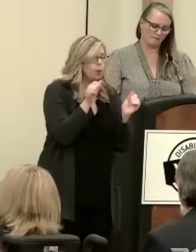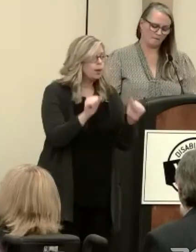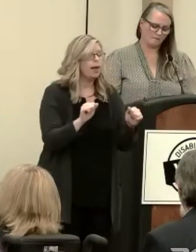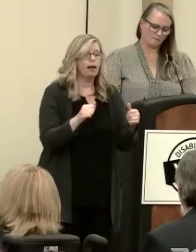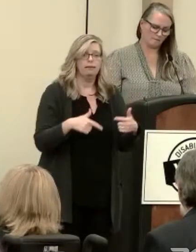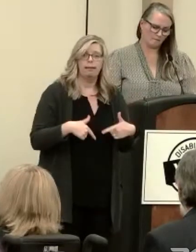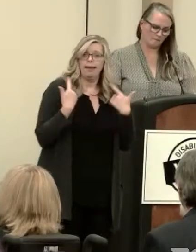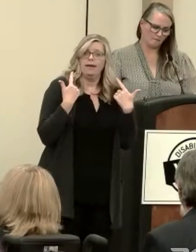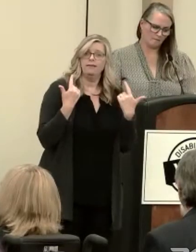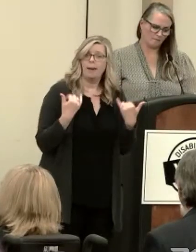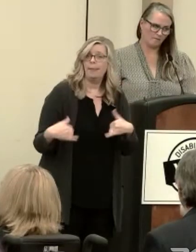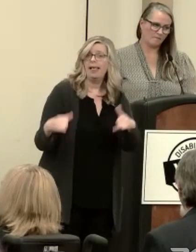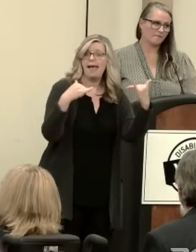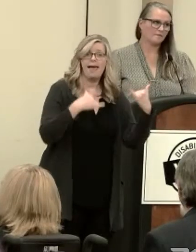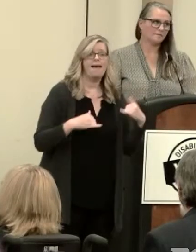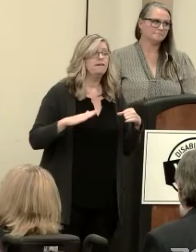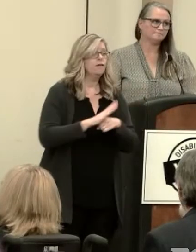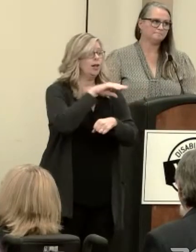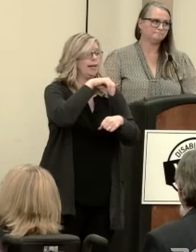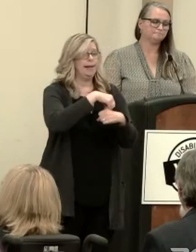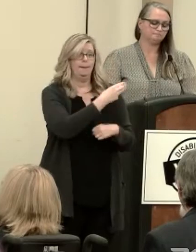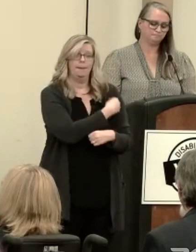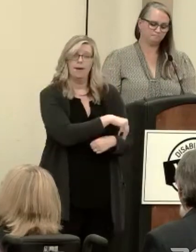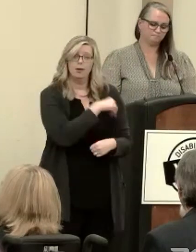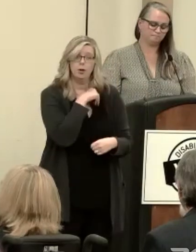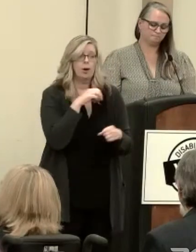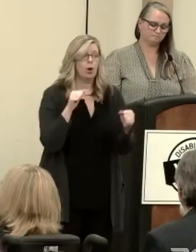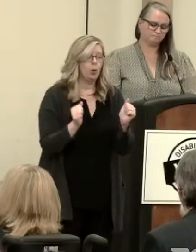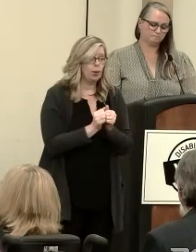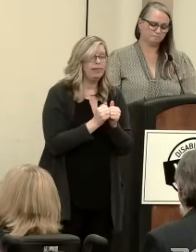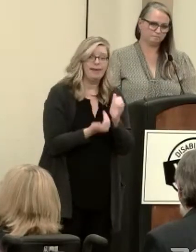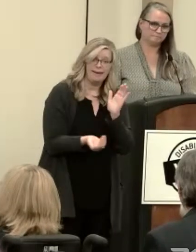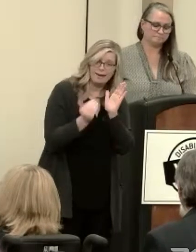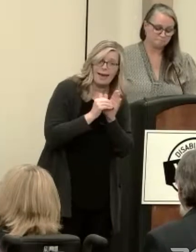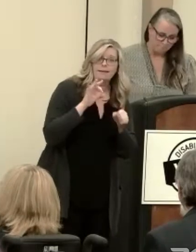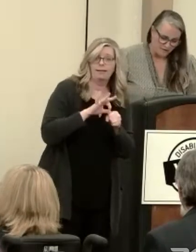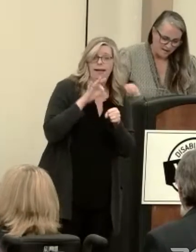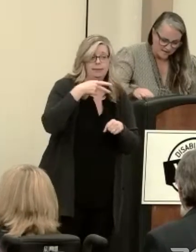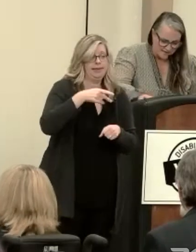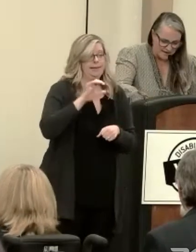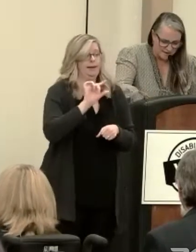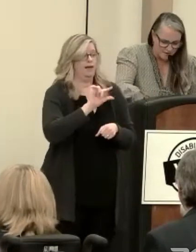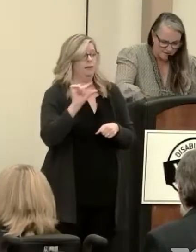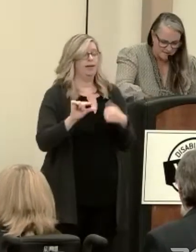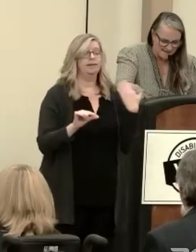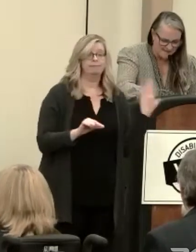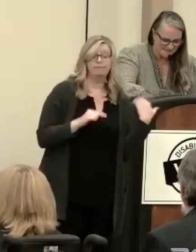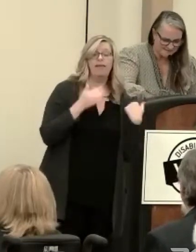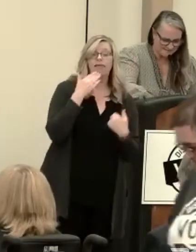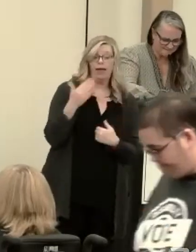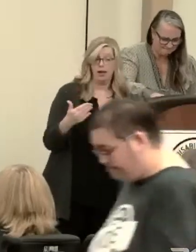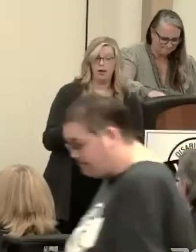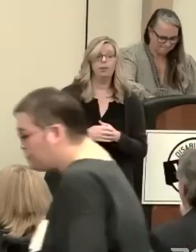play fully in the province of Manitoba with a re-elected PC government. Thank you.